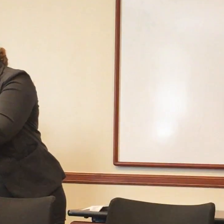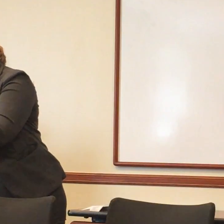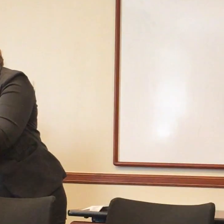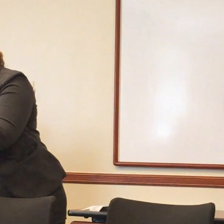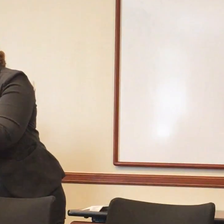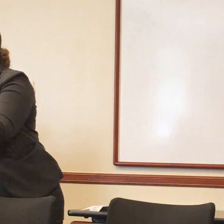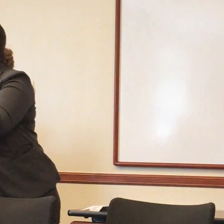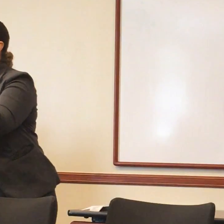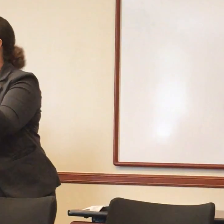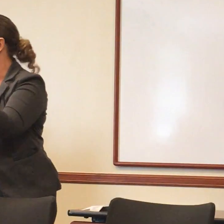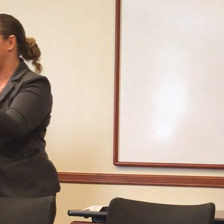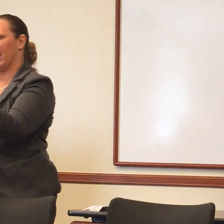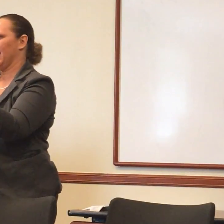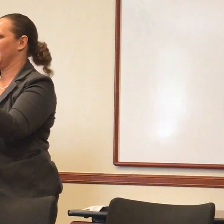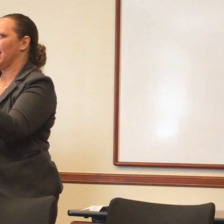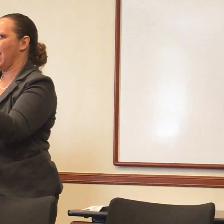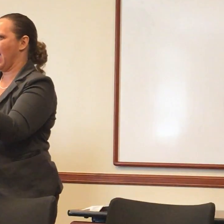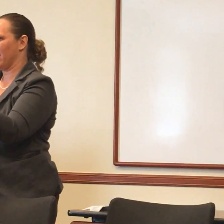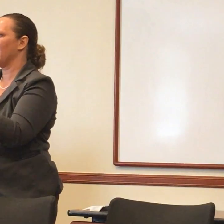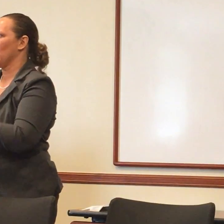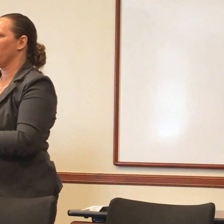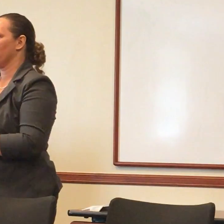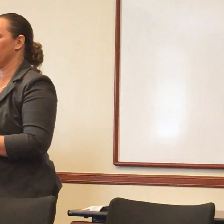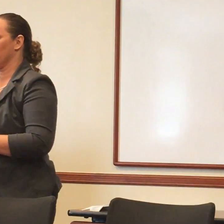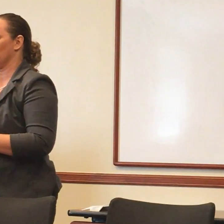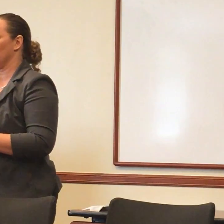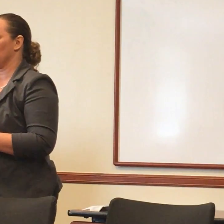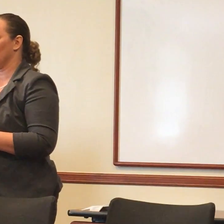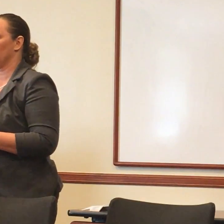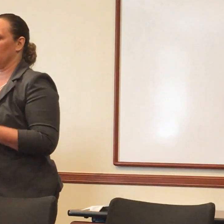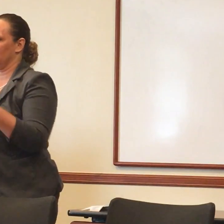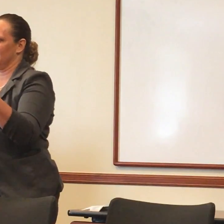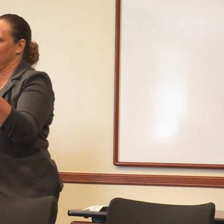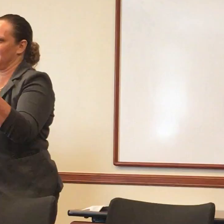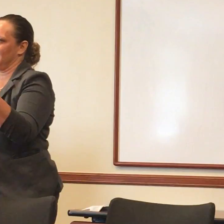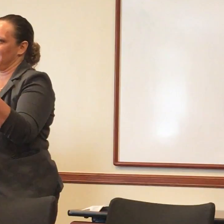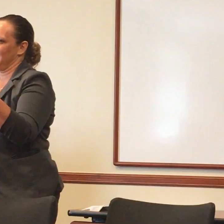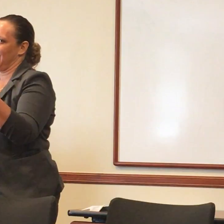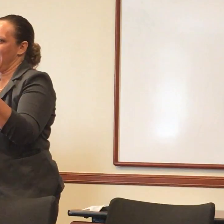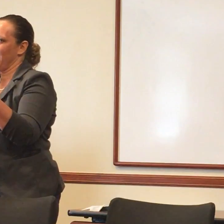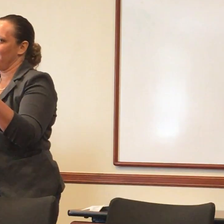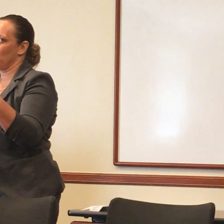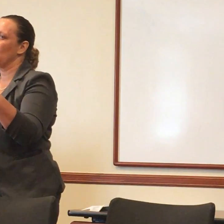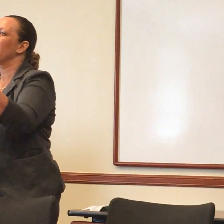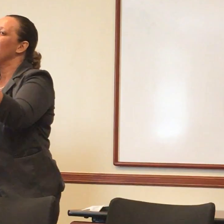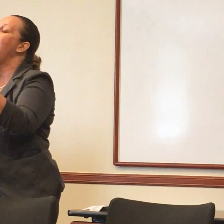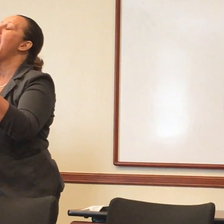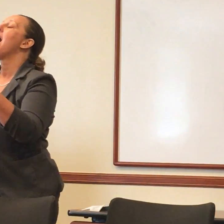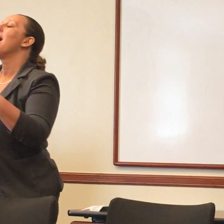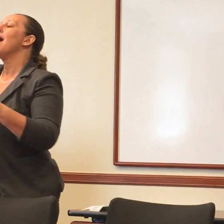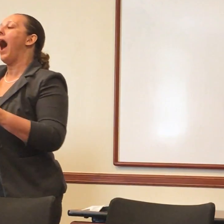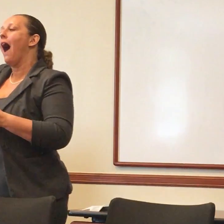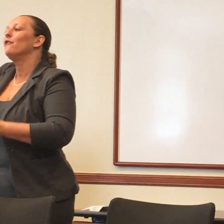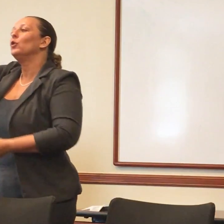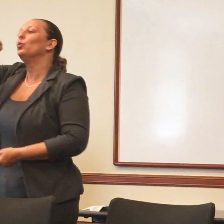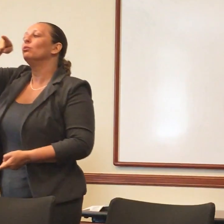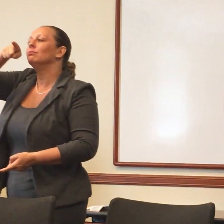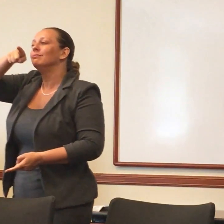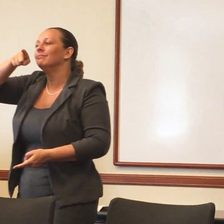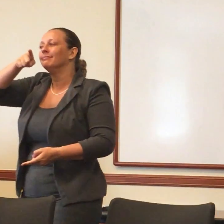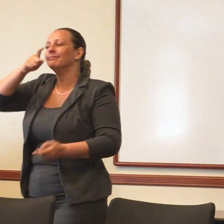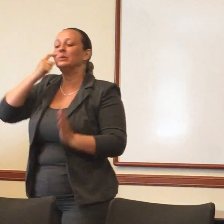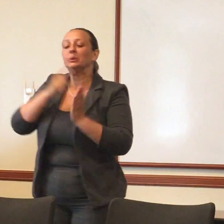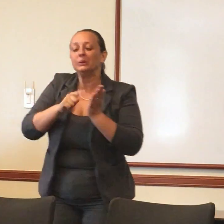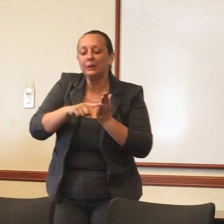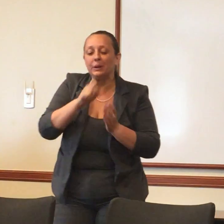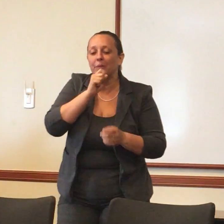I don't think so. Yeah, there will be a cost. The question was if there will be a cost, and they're saying, I think it's free. Debbie was even I'll find out. for free. I think people would